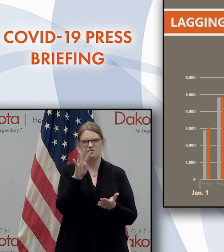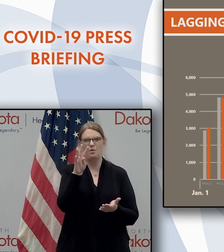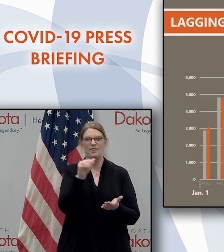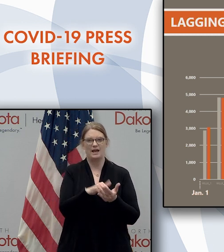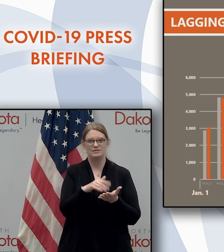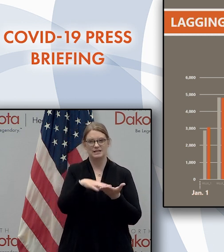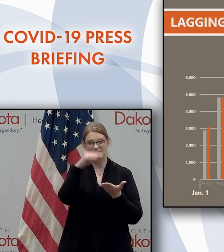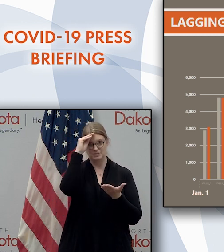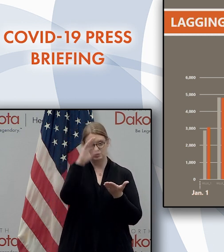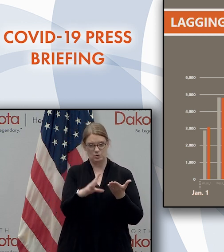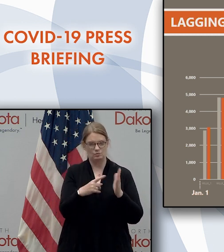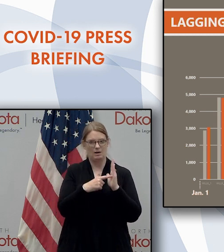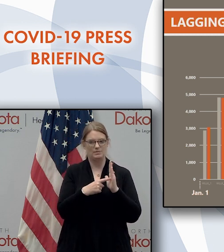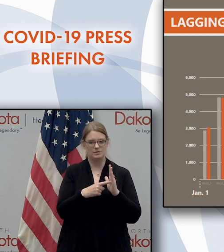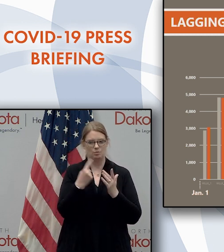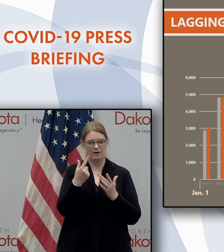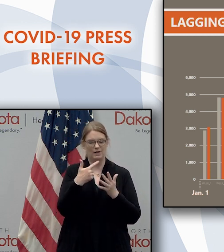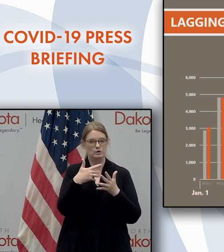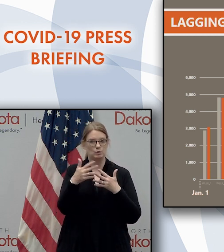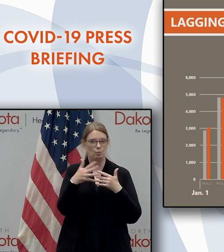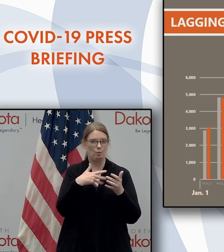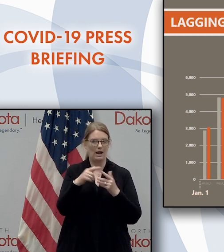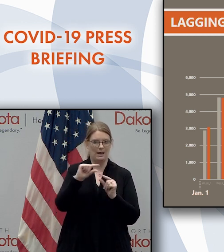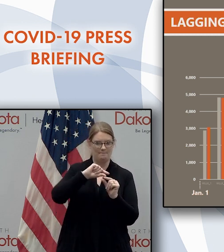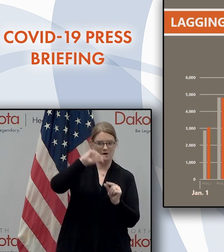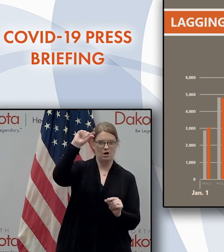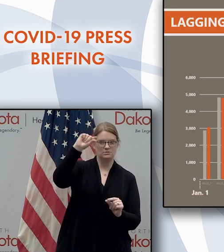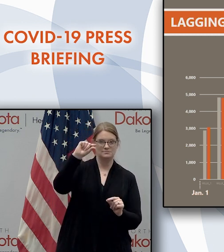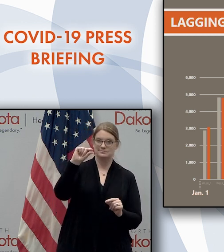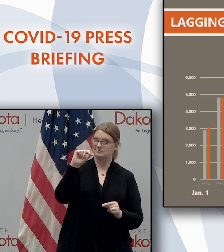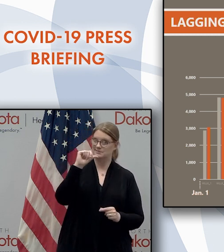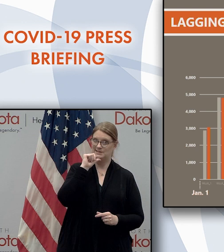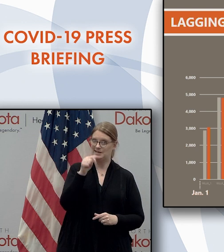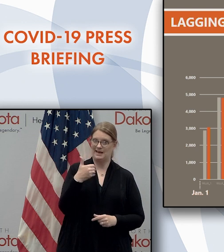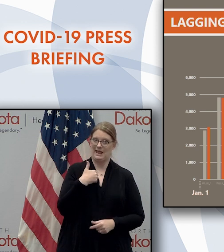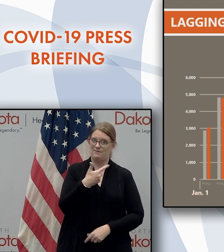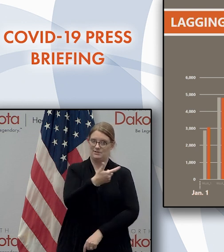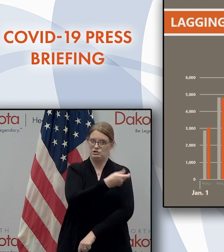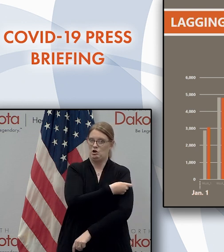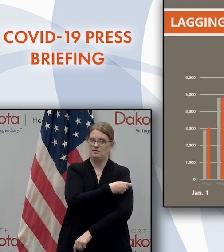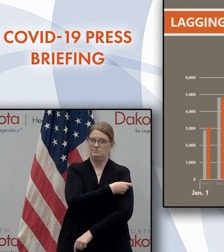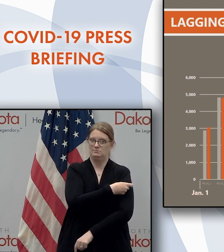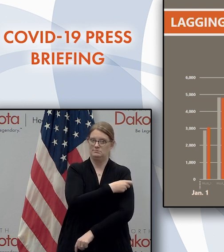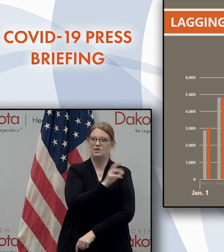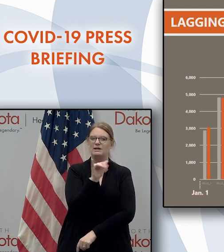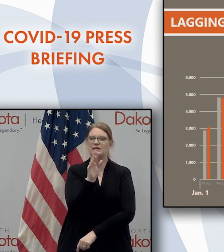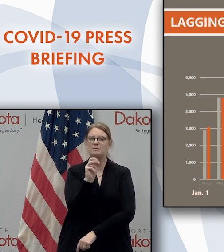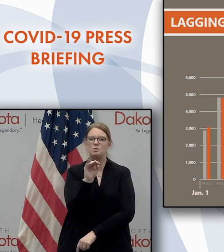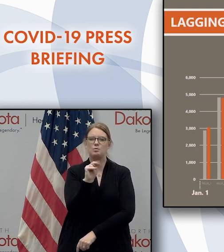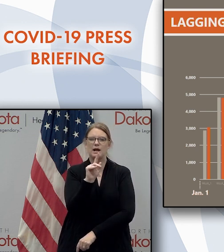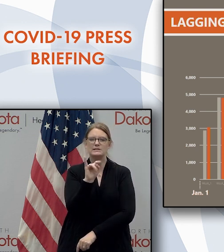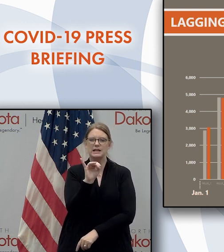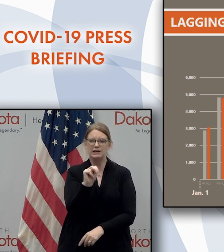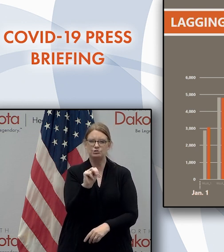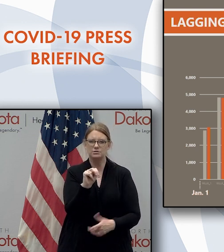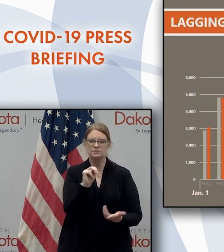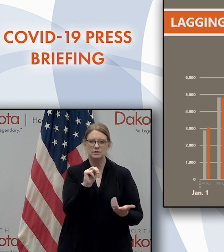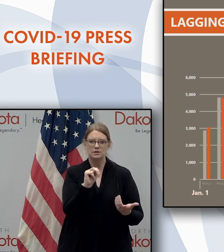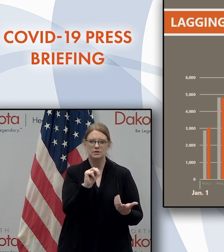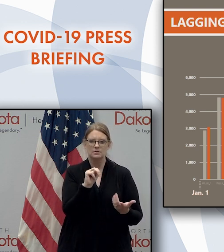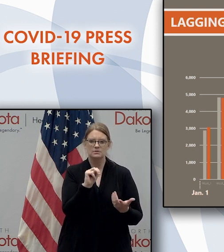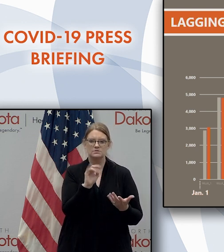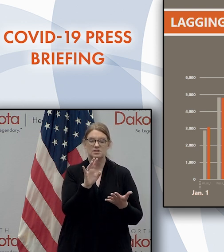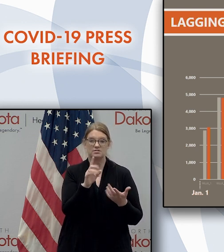4,000 students represented in one of those gray bars that did not get an immunization this spring during about each